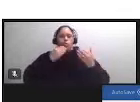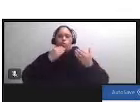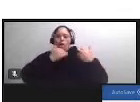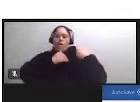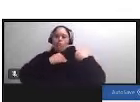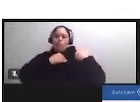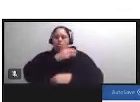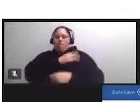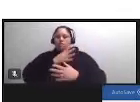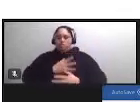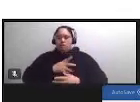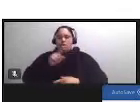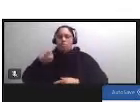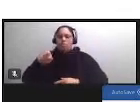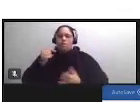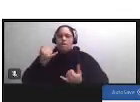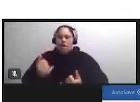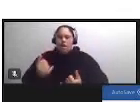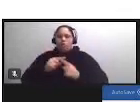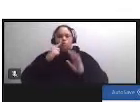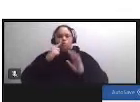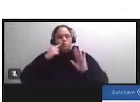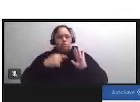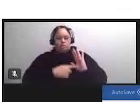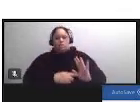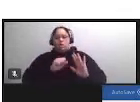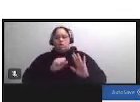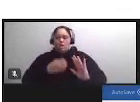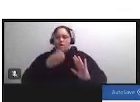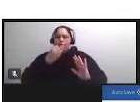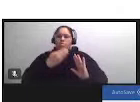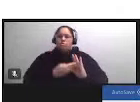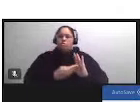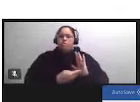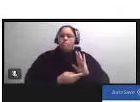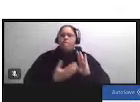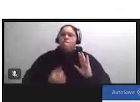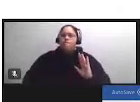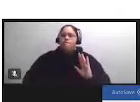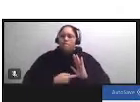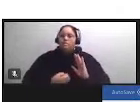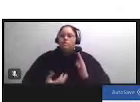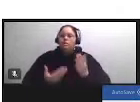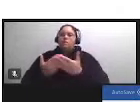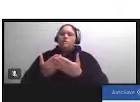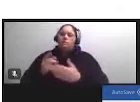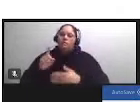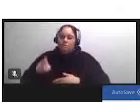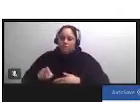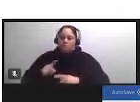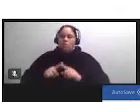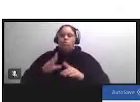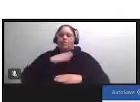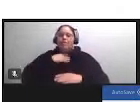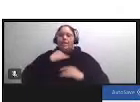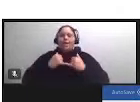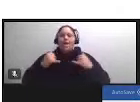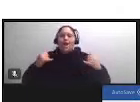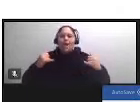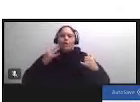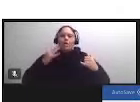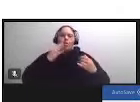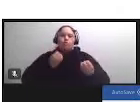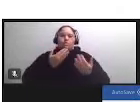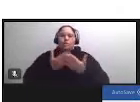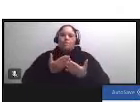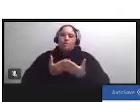officer can now see that there are the information that it needs to be submitted, and also have the deadline for when to